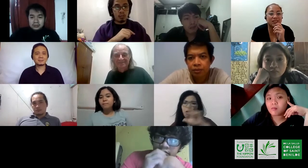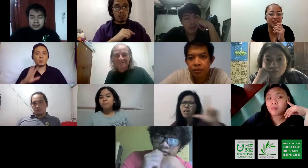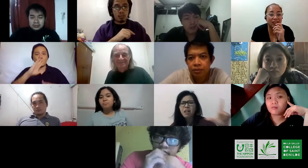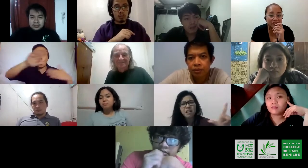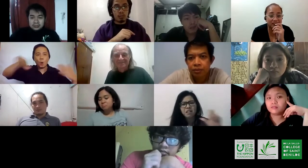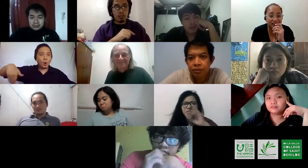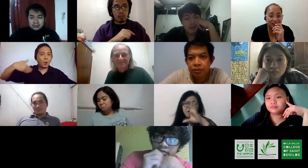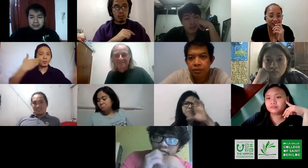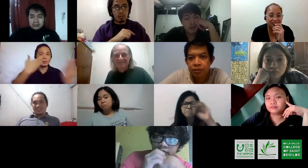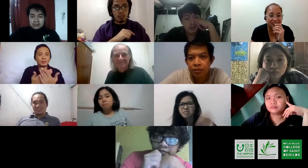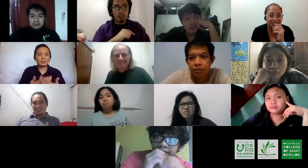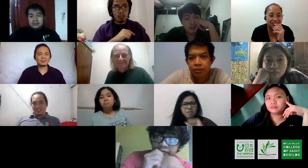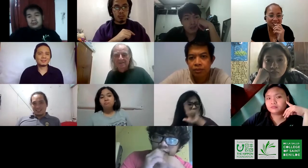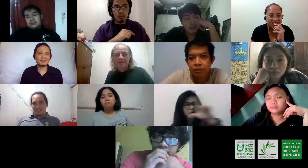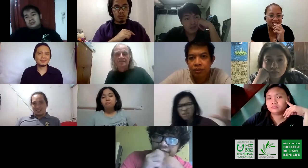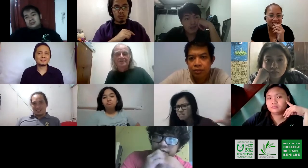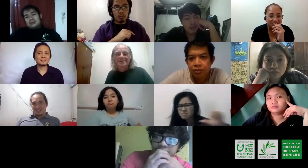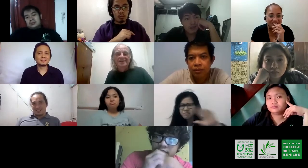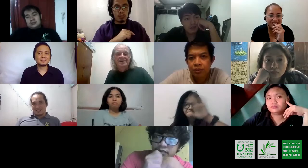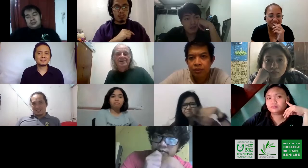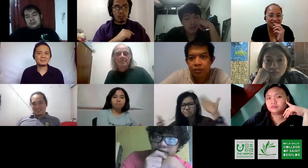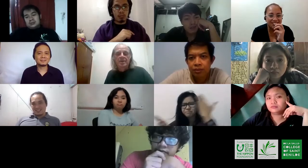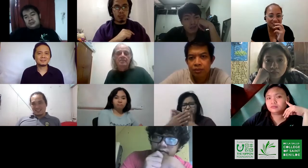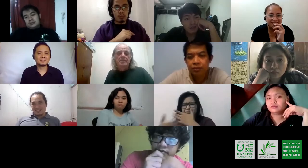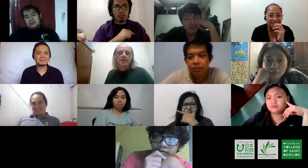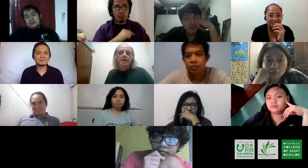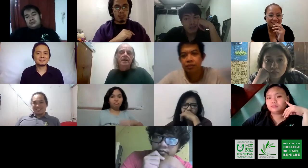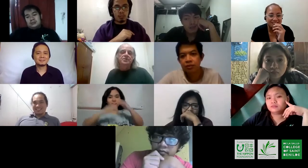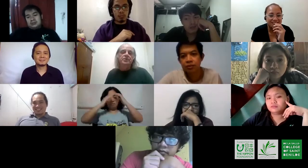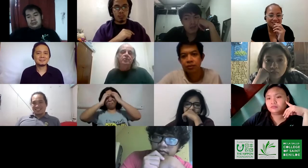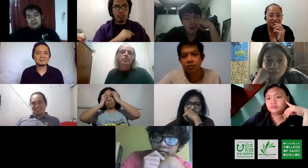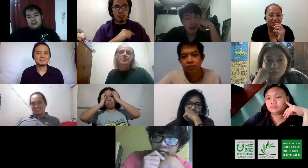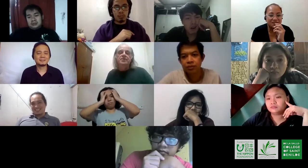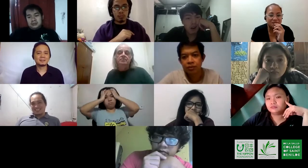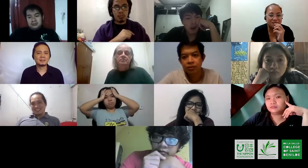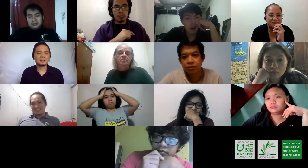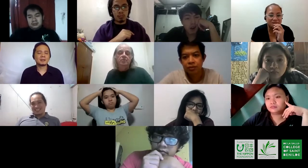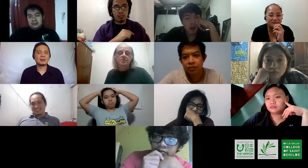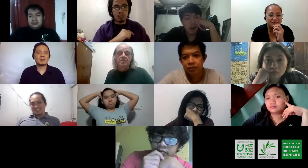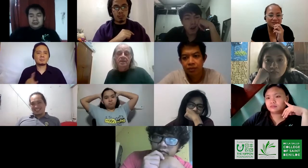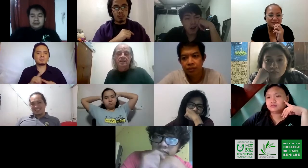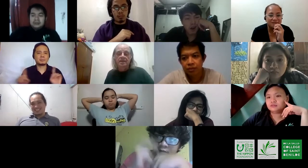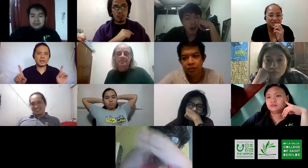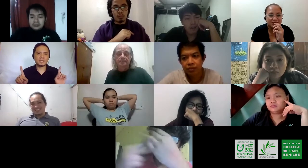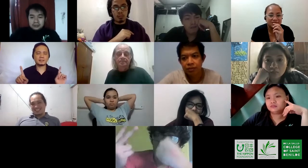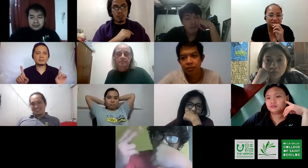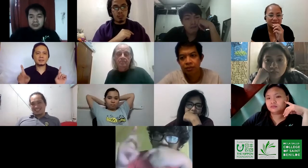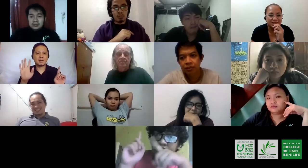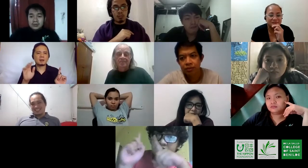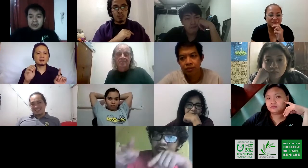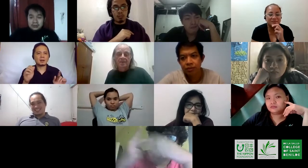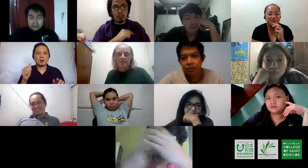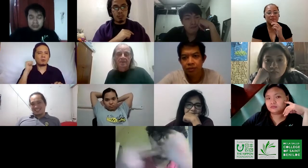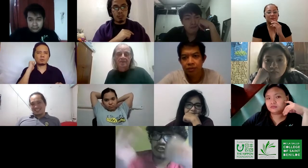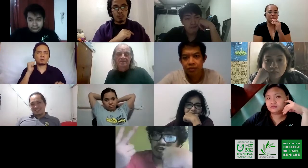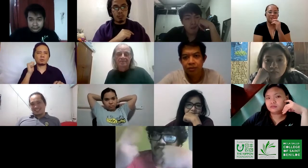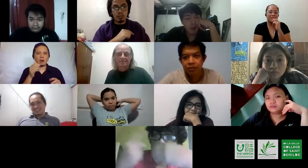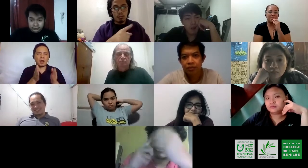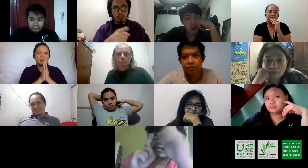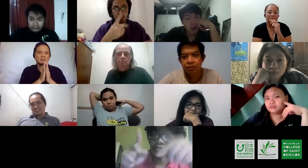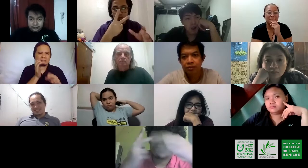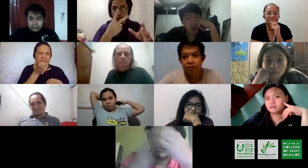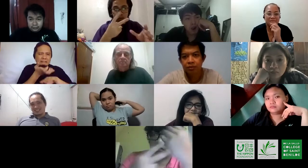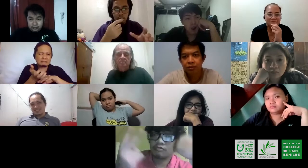Also, that's the answer. Yeah. But I'm not going to ask you a question like that.